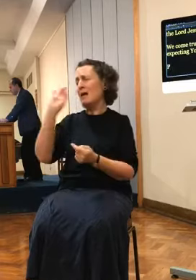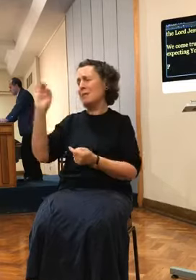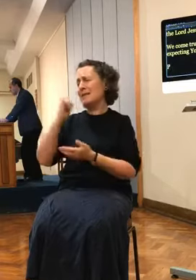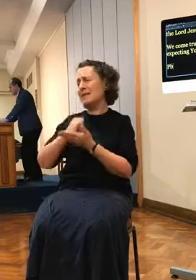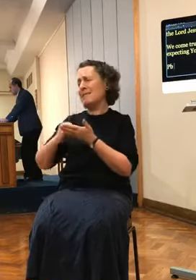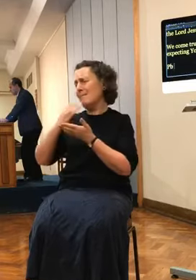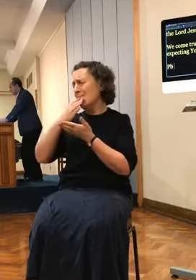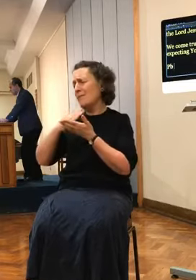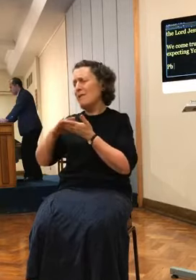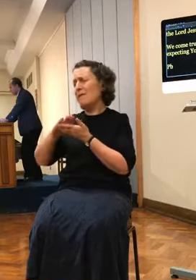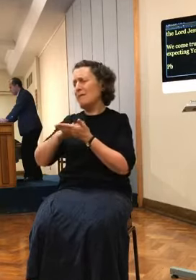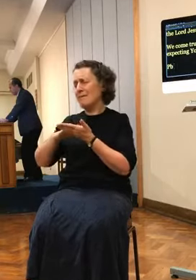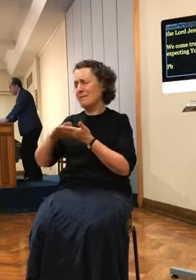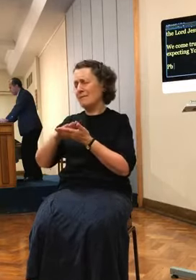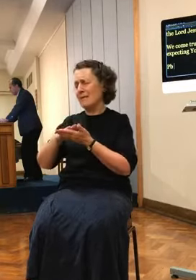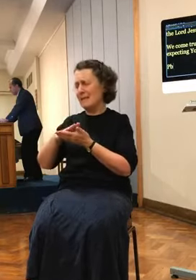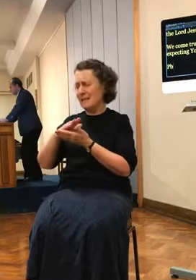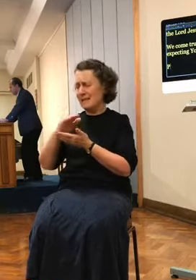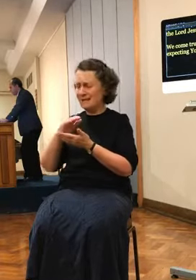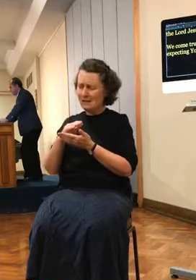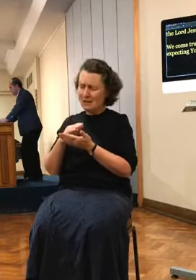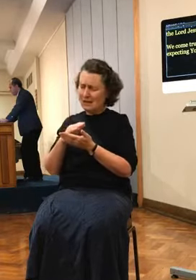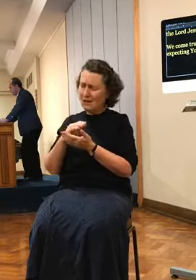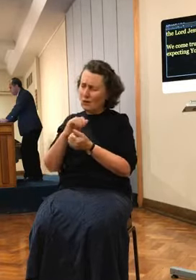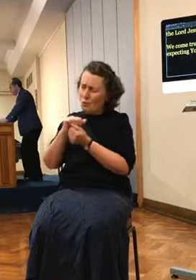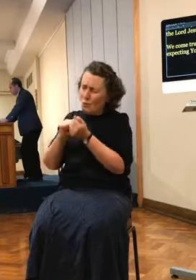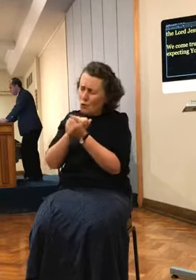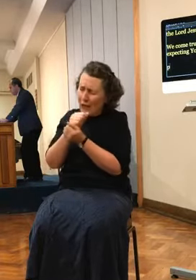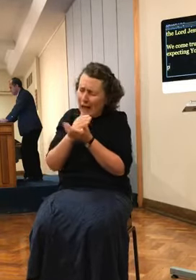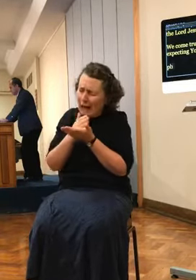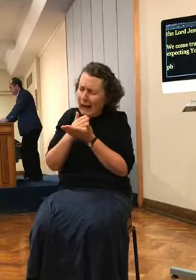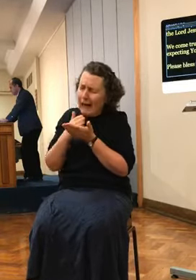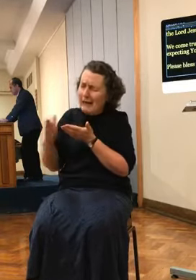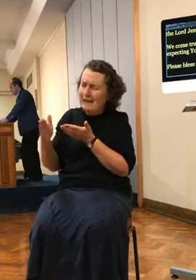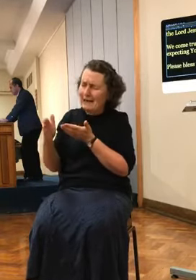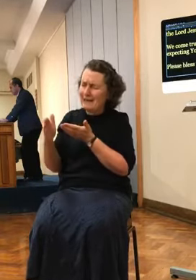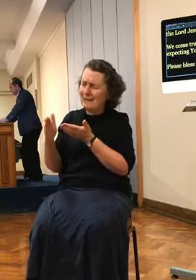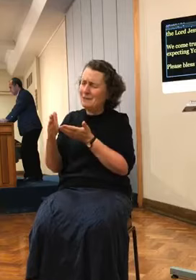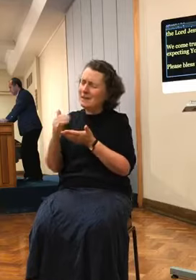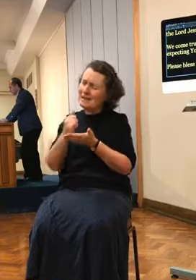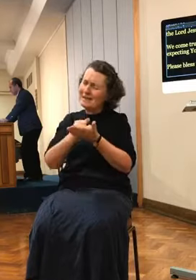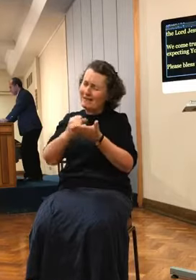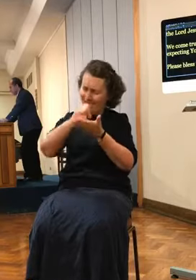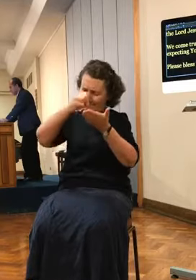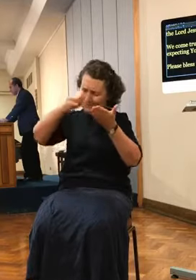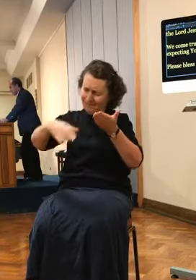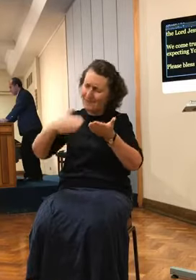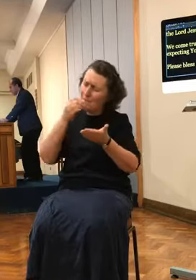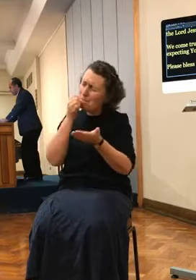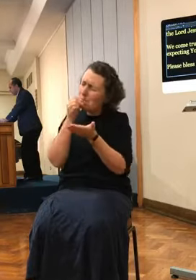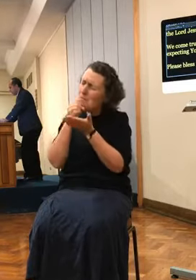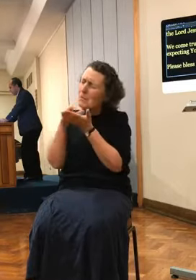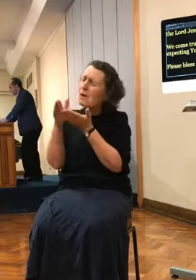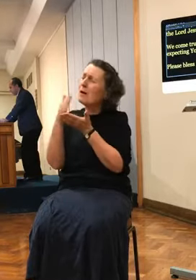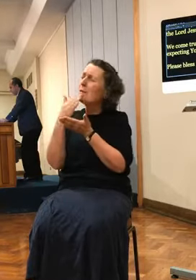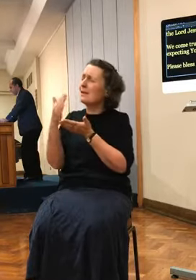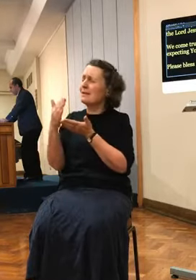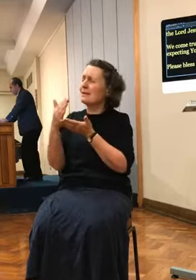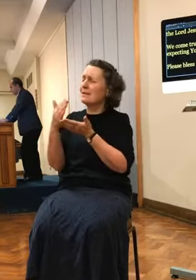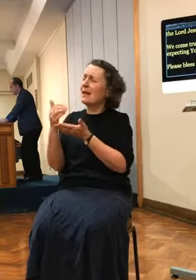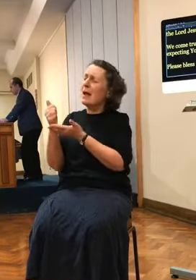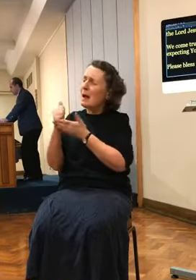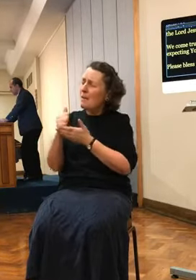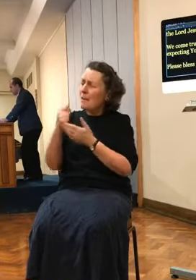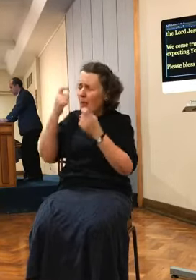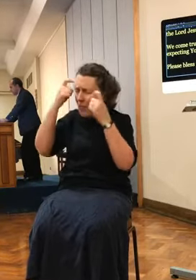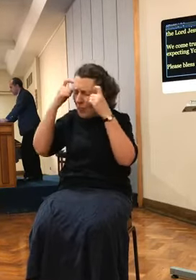wash us clean, purify us from all our transgressions. We pray that in our thoughts, in